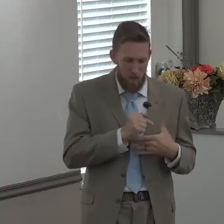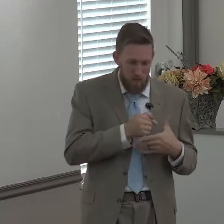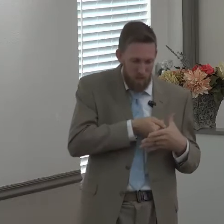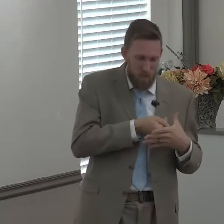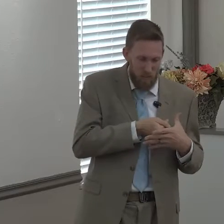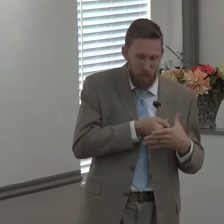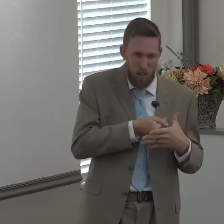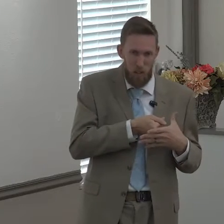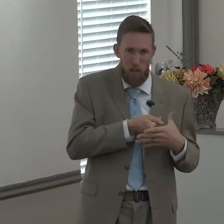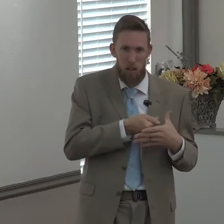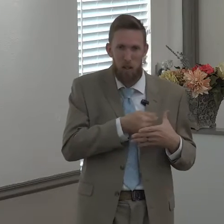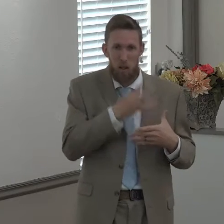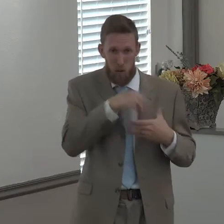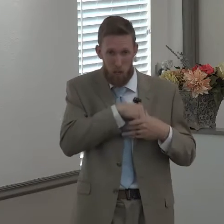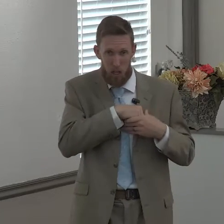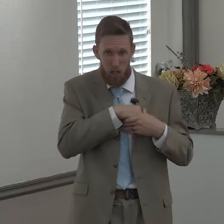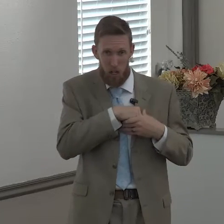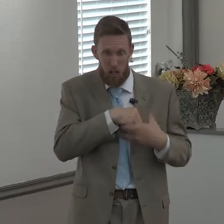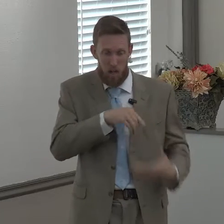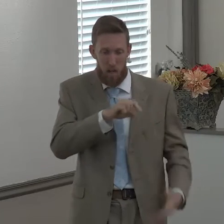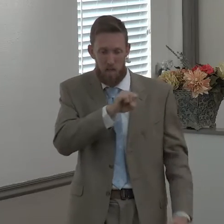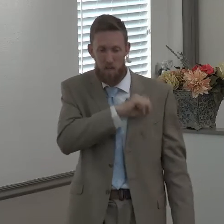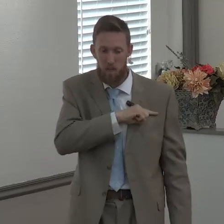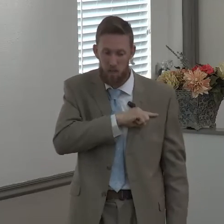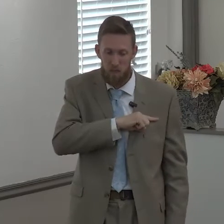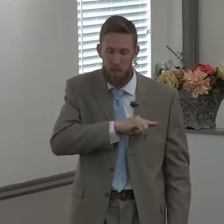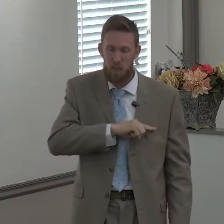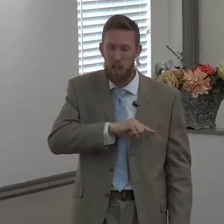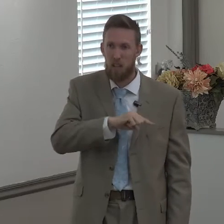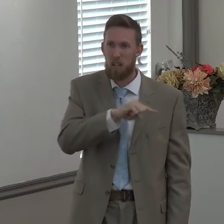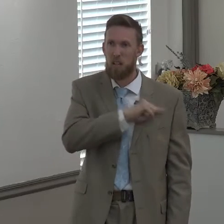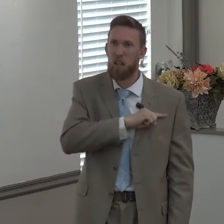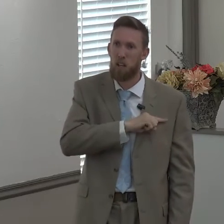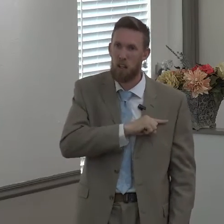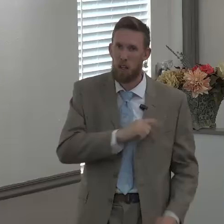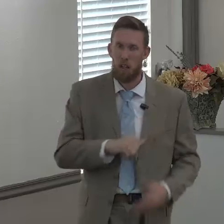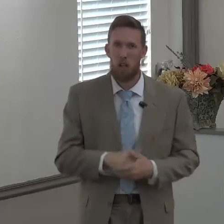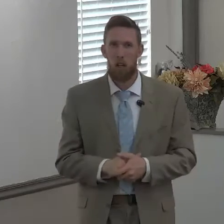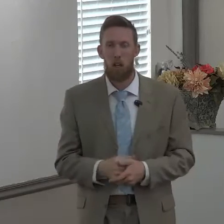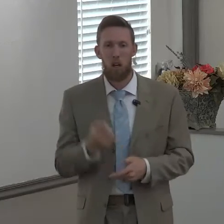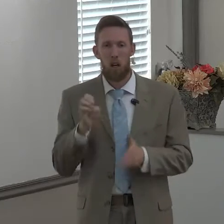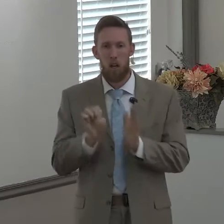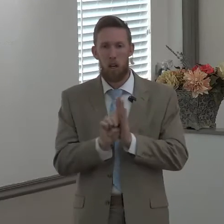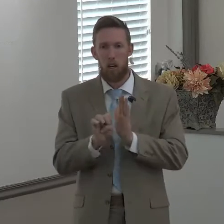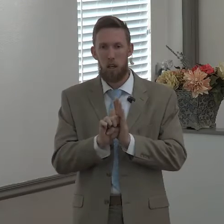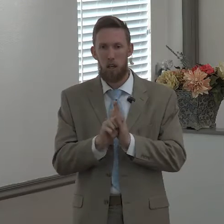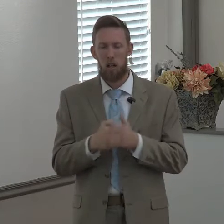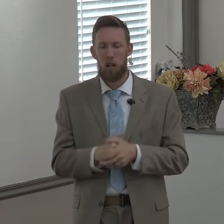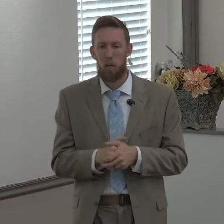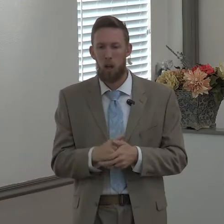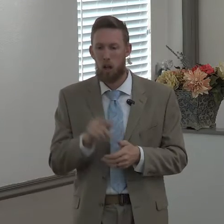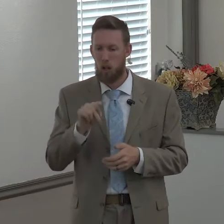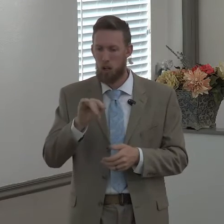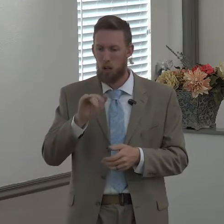and sees that person do something for them kindly? Do you know how bad they feel about that?